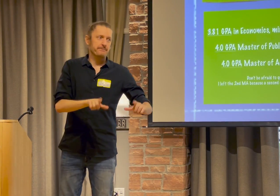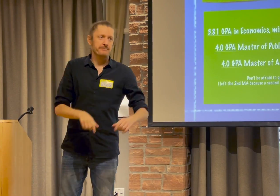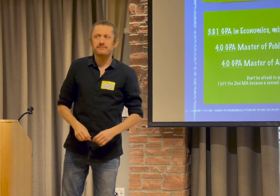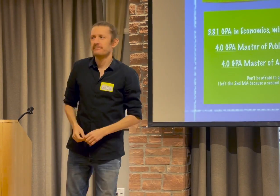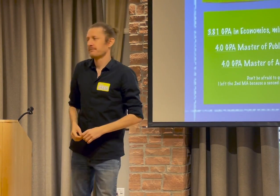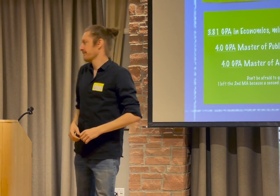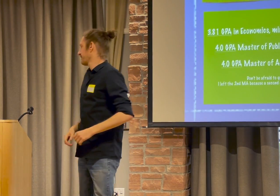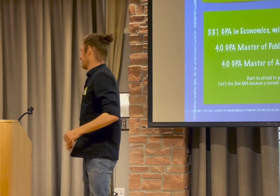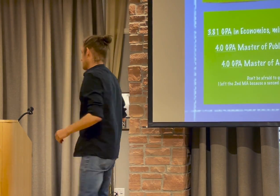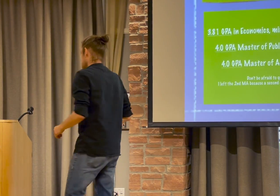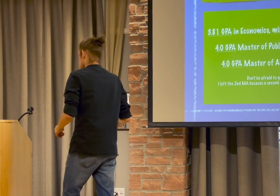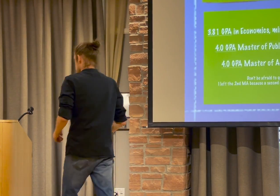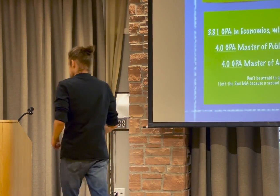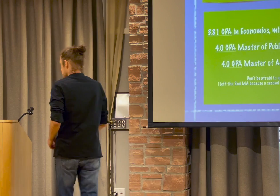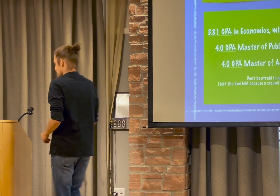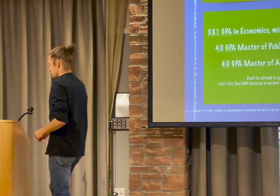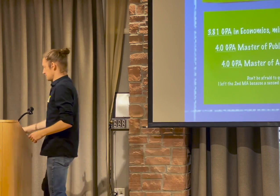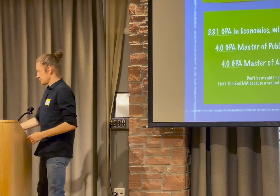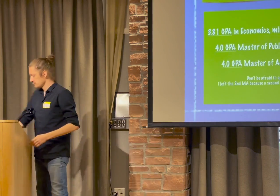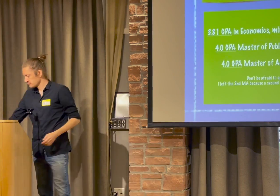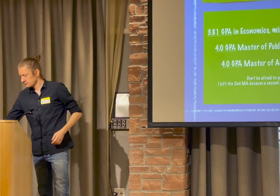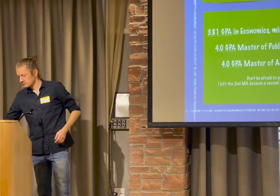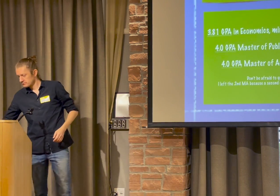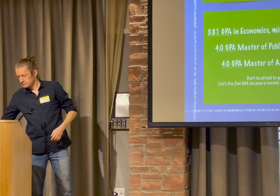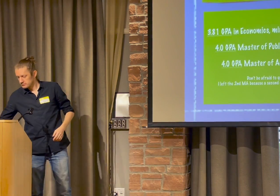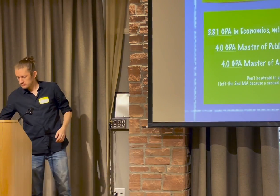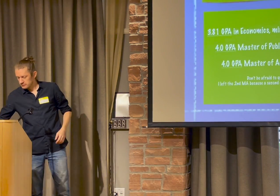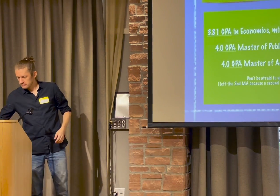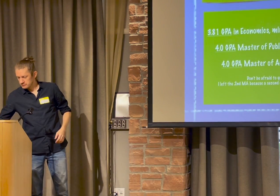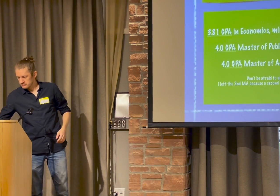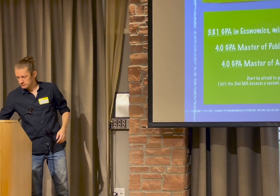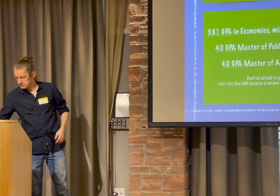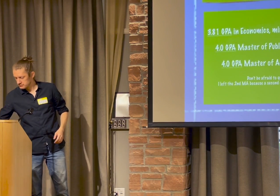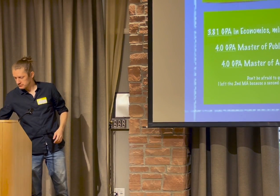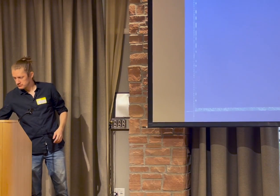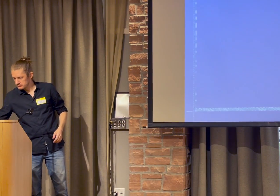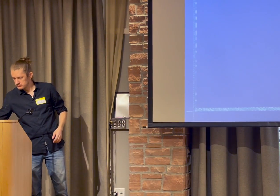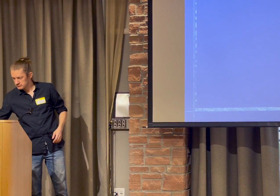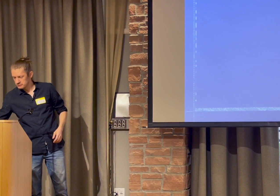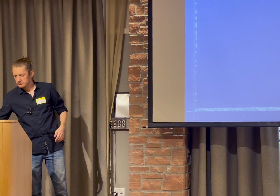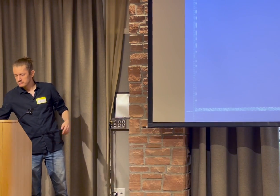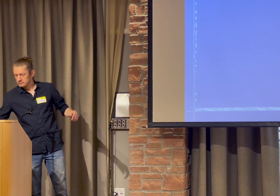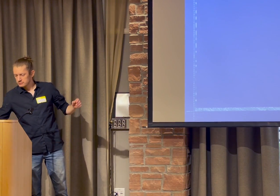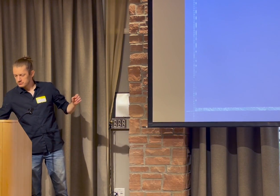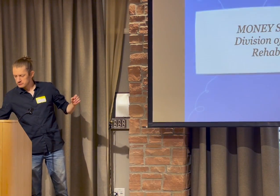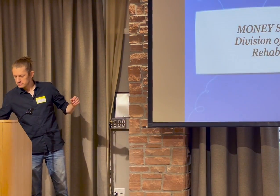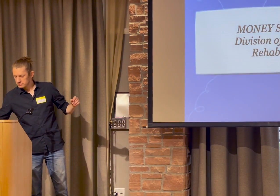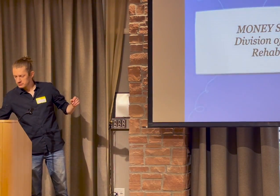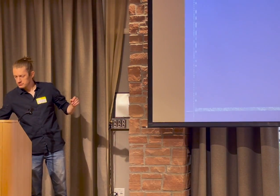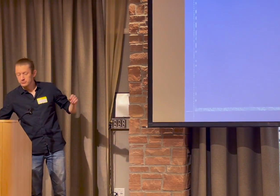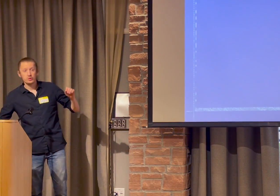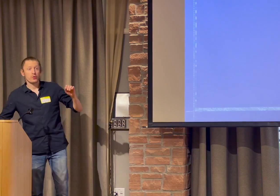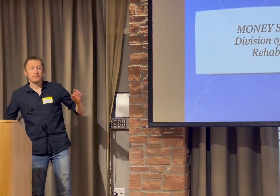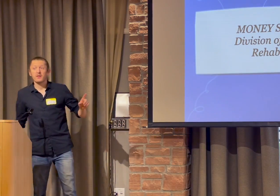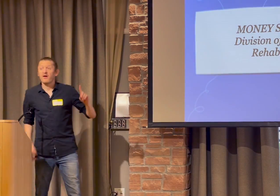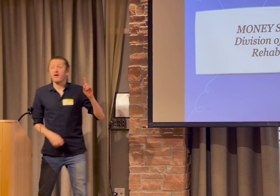generally for people who already have the benefits, the privileges of accessibility into the educational system.